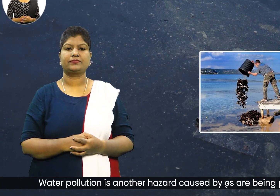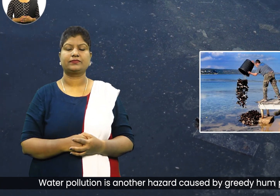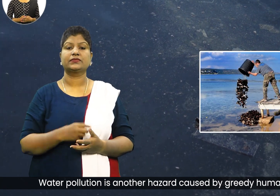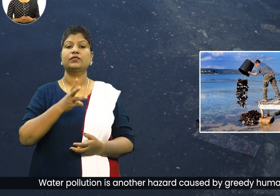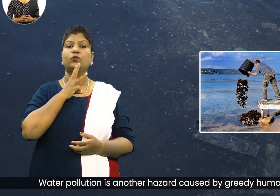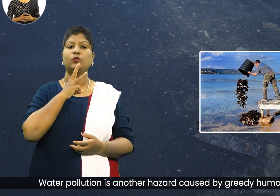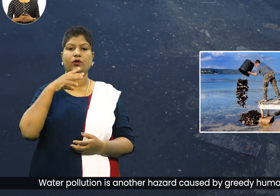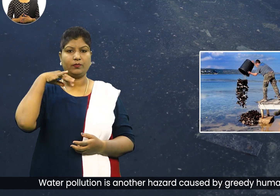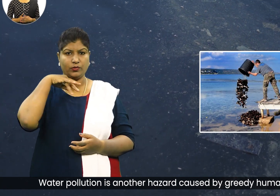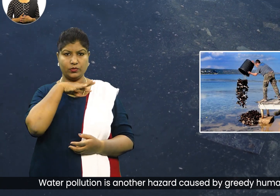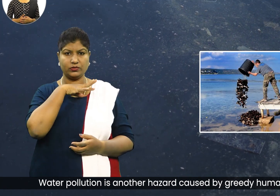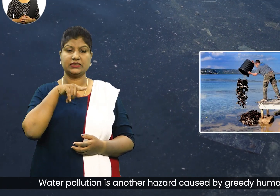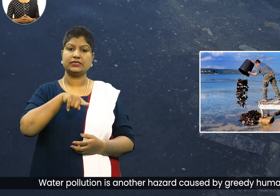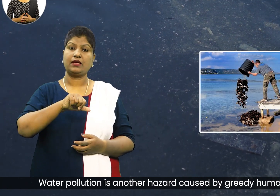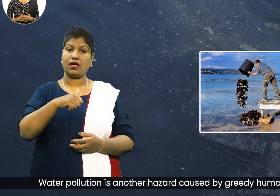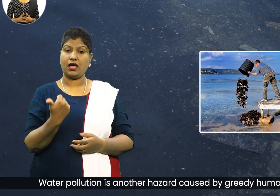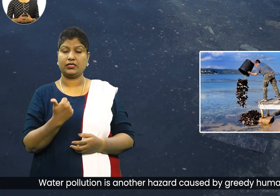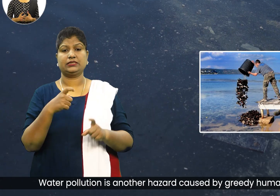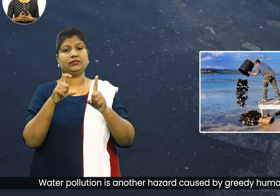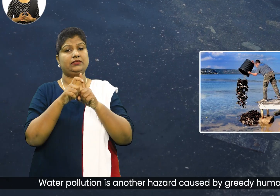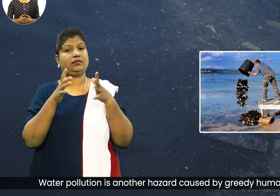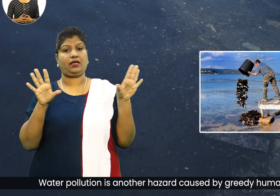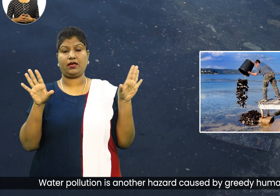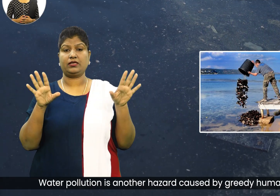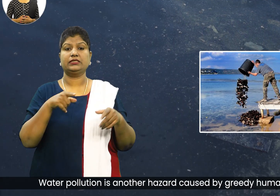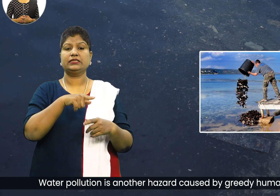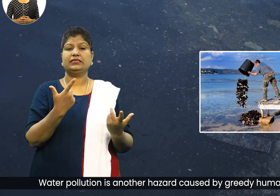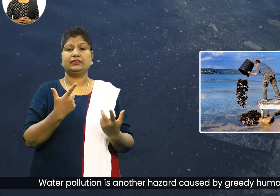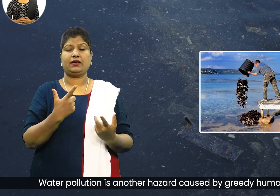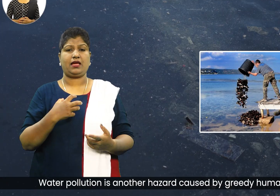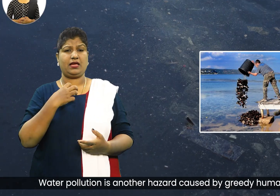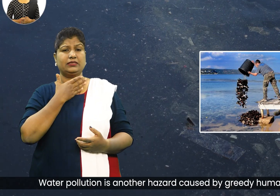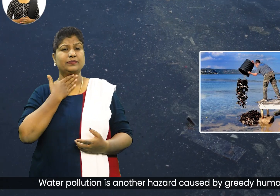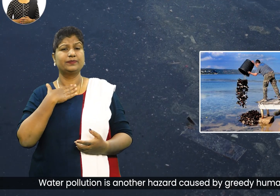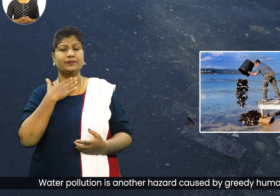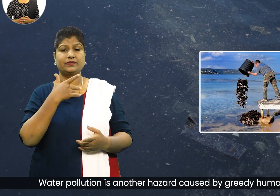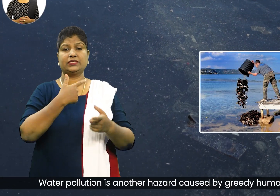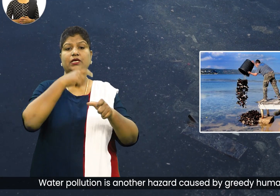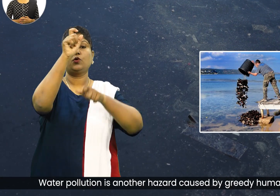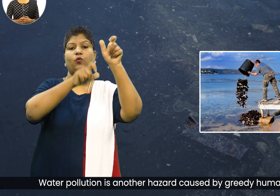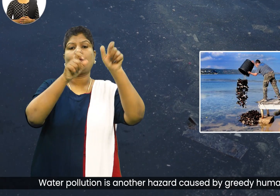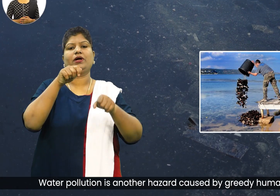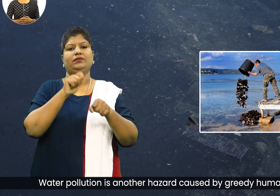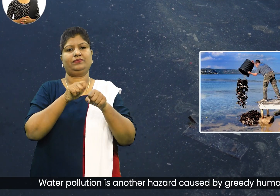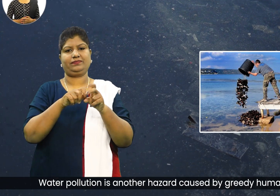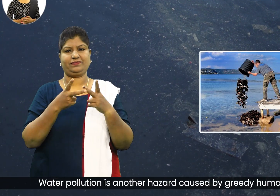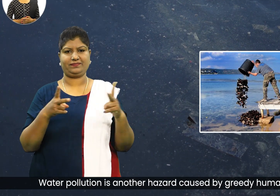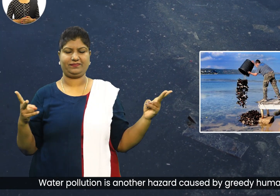Water pollution is another hazard caused by greedy human activities.